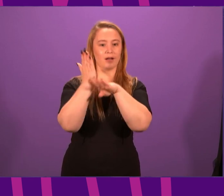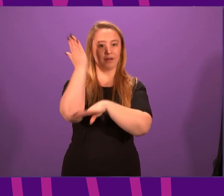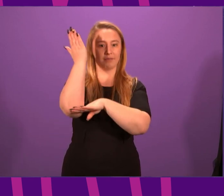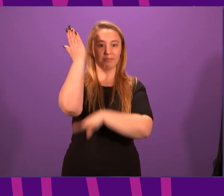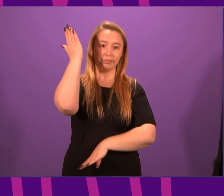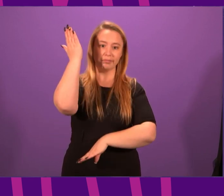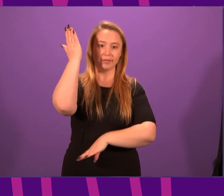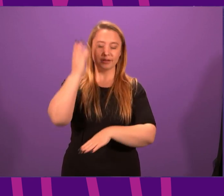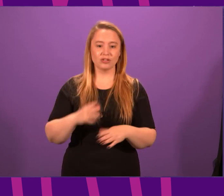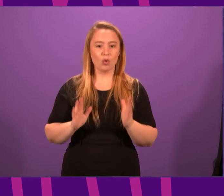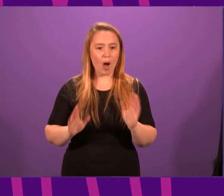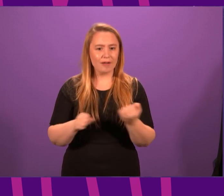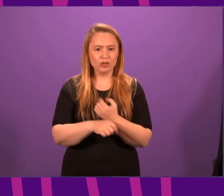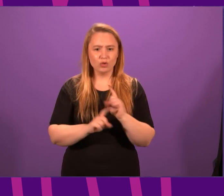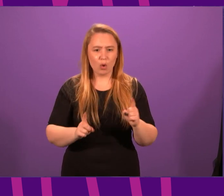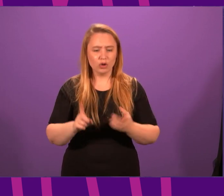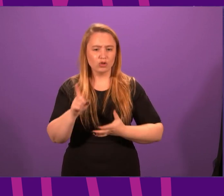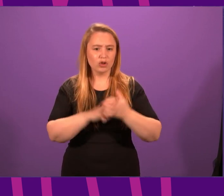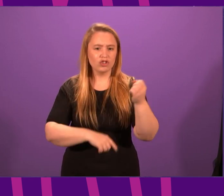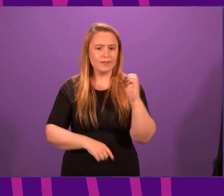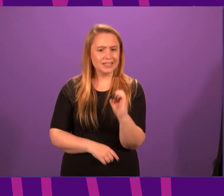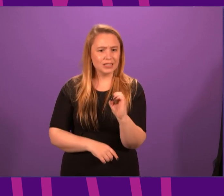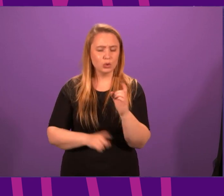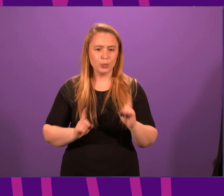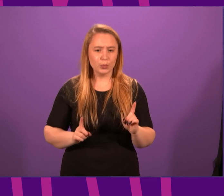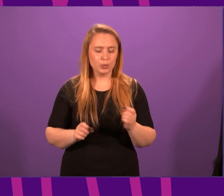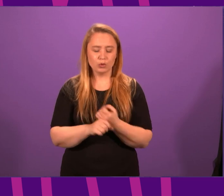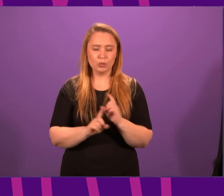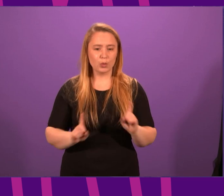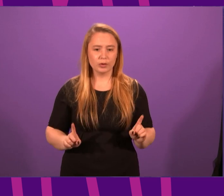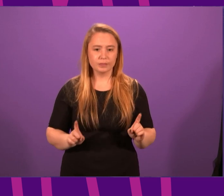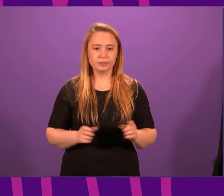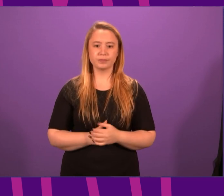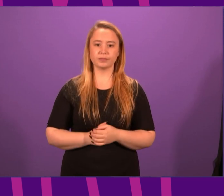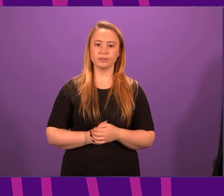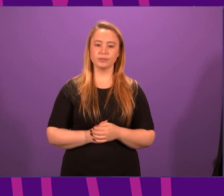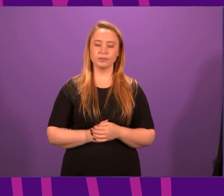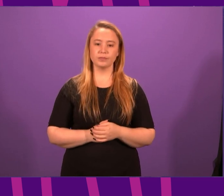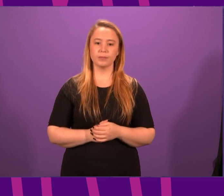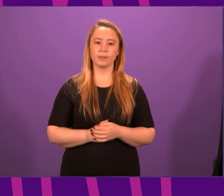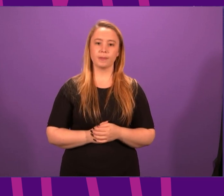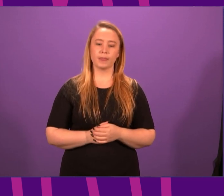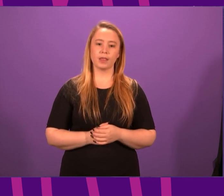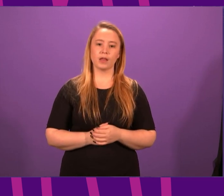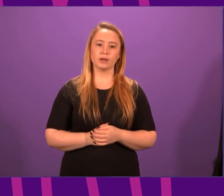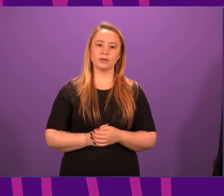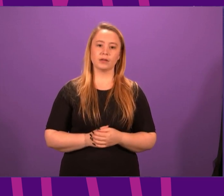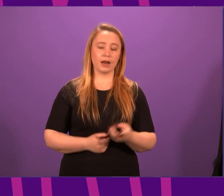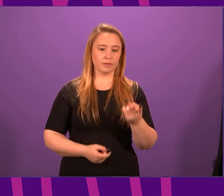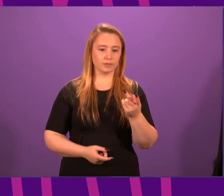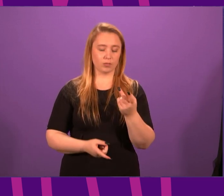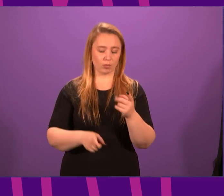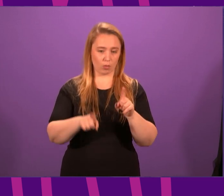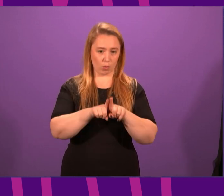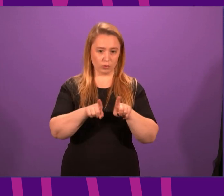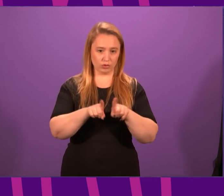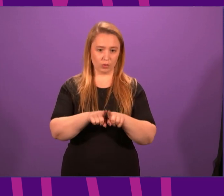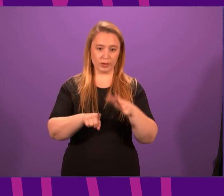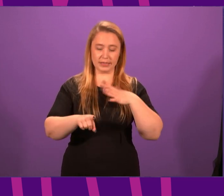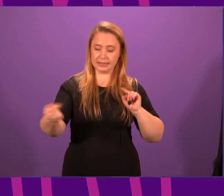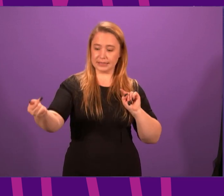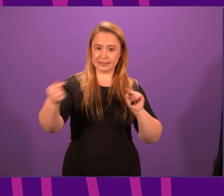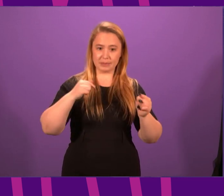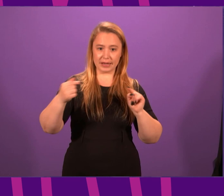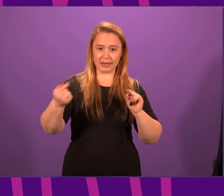that? What do they need to do in order to get to 0? And then still on hope, and this is a much more fundamental point, we need a debate